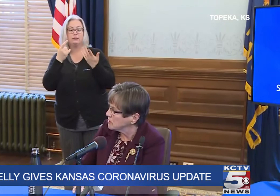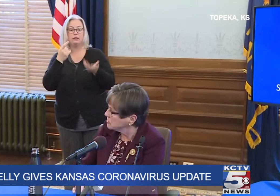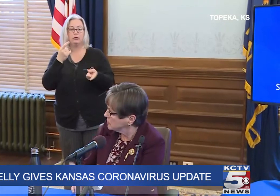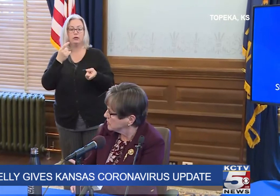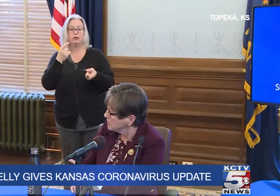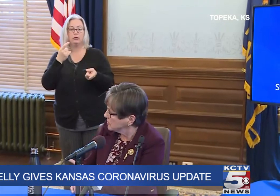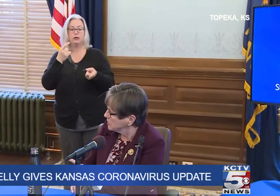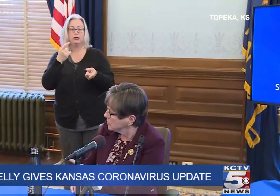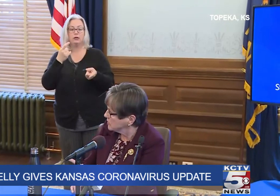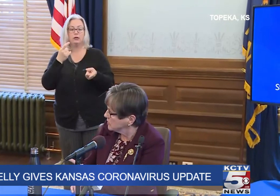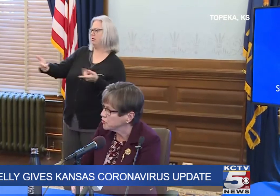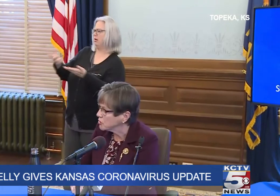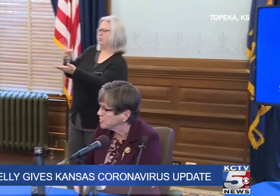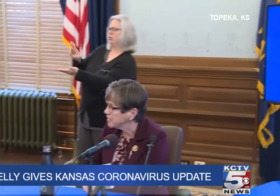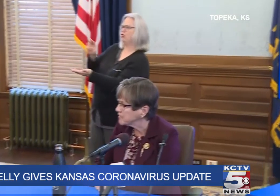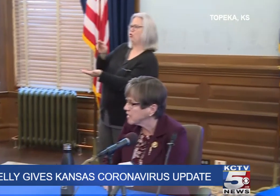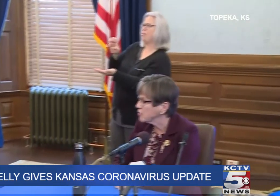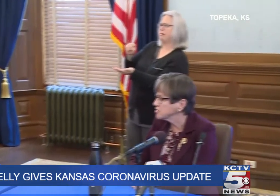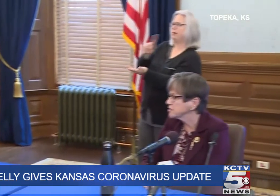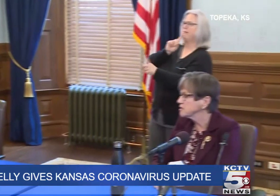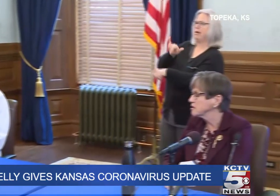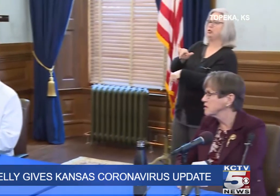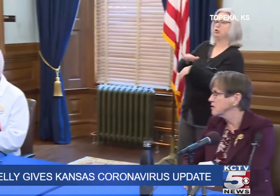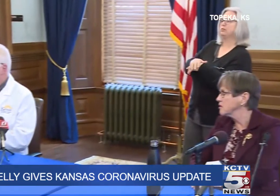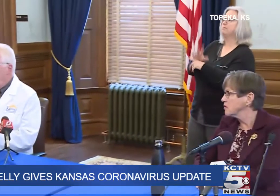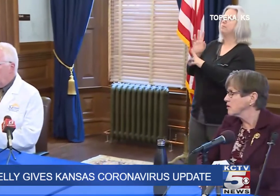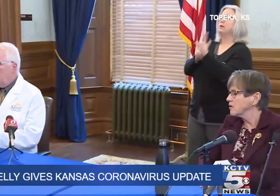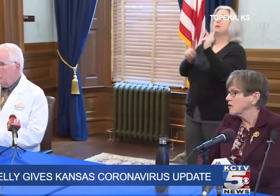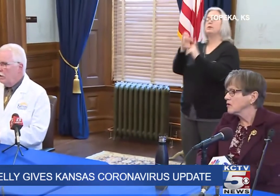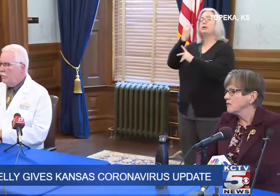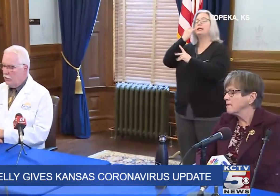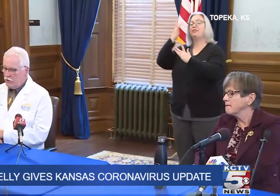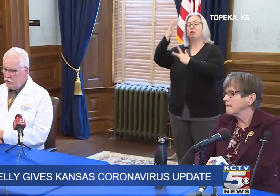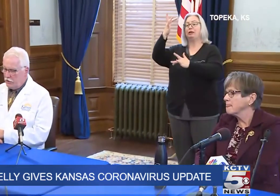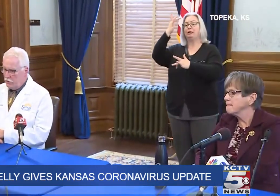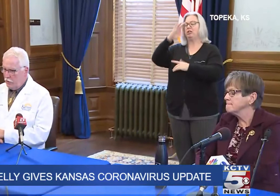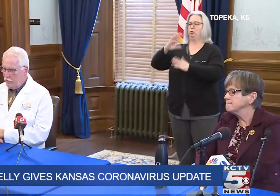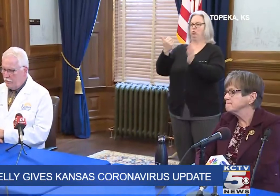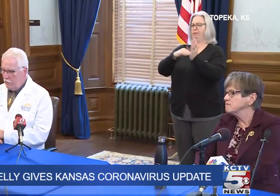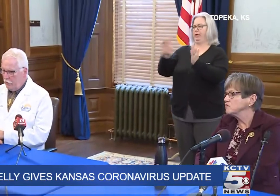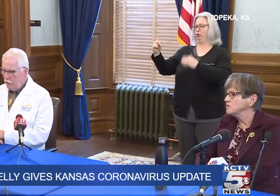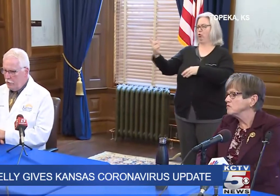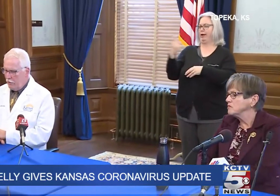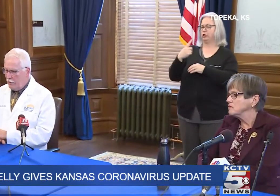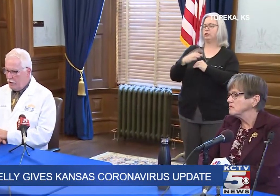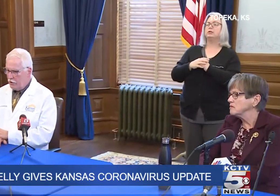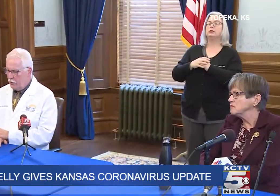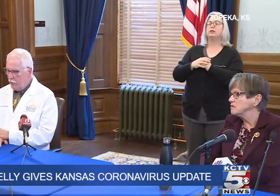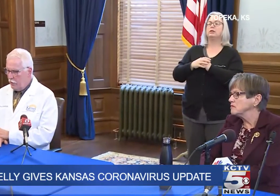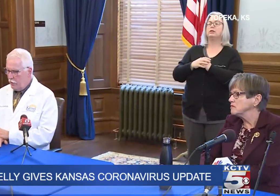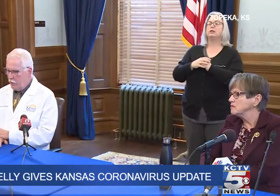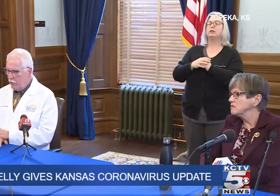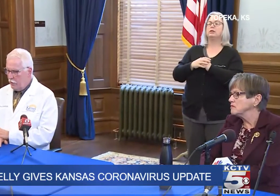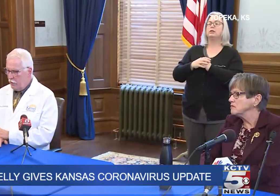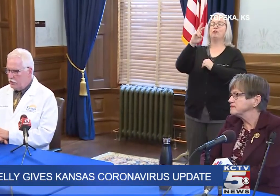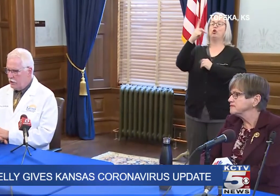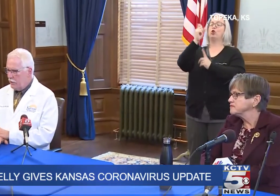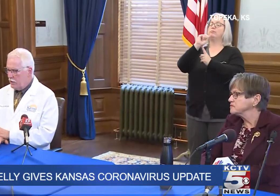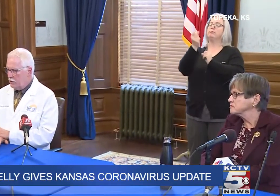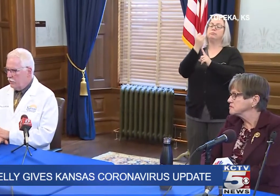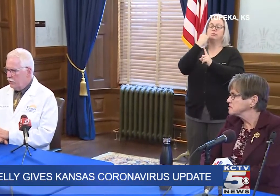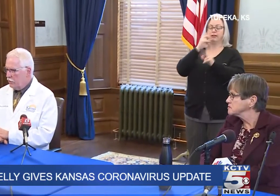I'm going to let Dr. Norman take that question. Yeah, people who are ill, the question is, would there ever be a situation where somebody